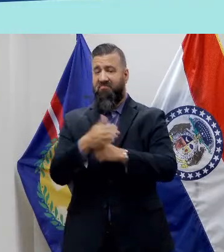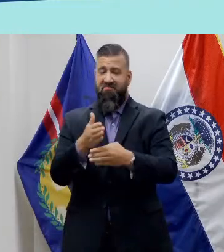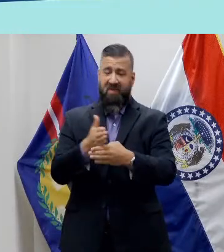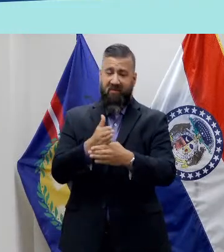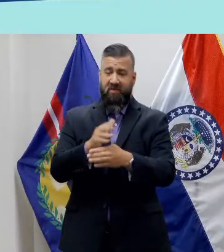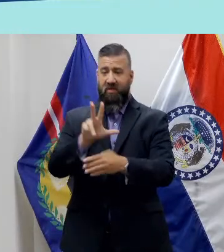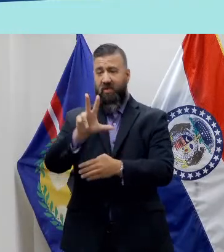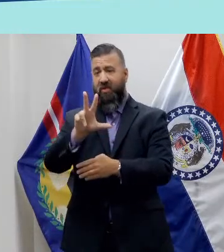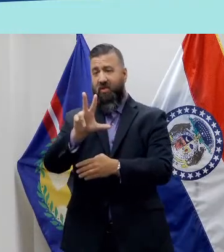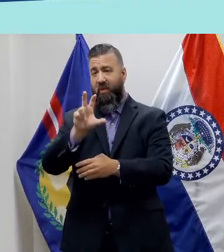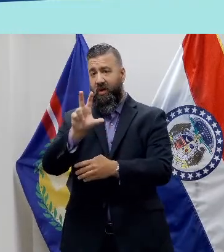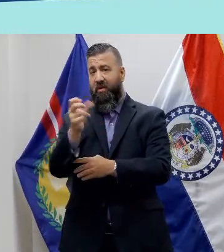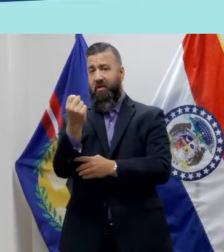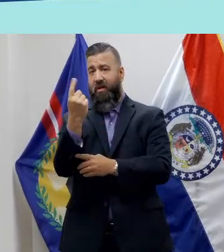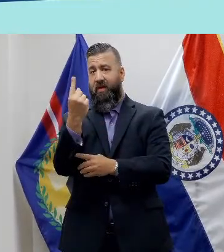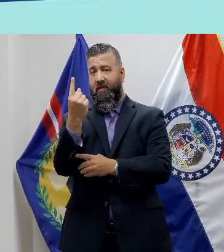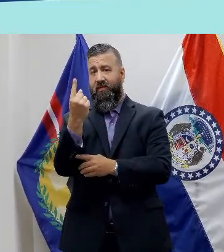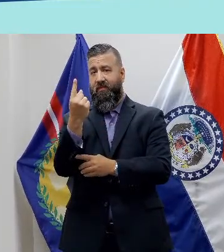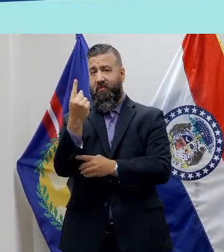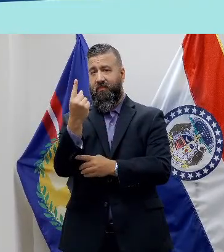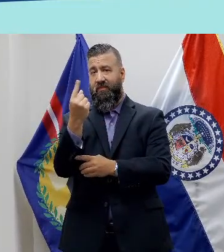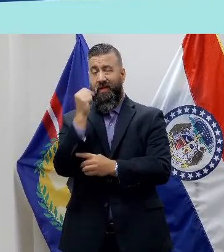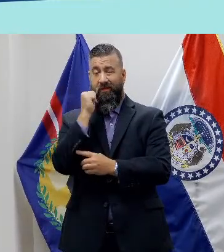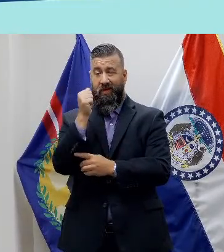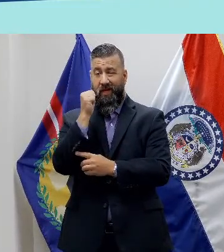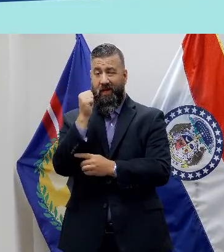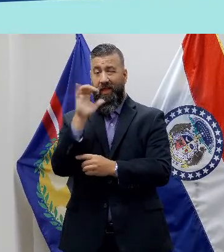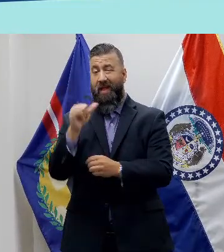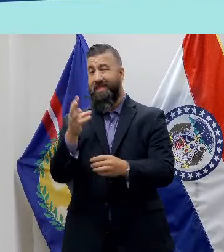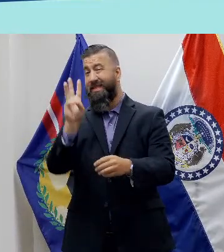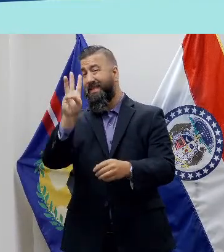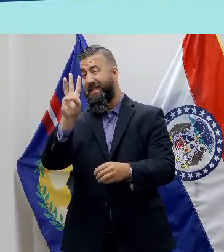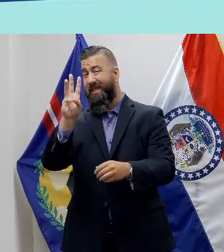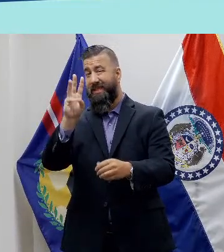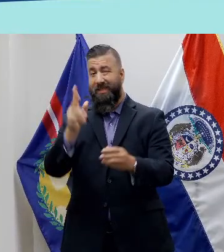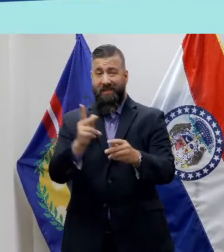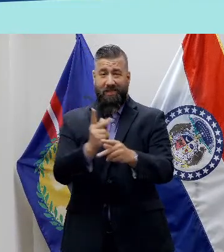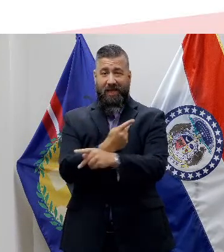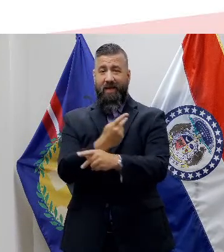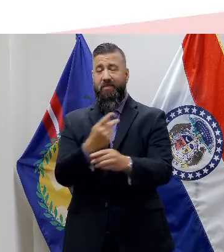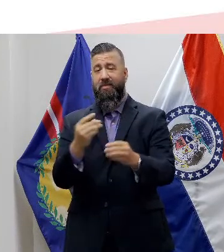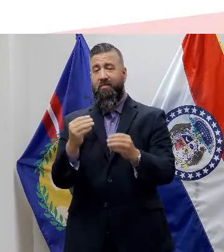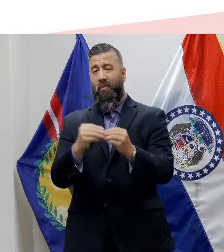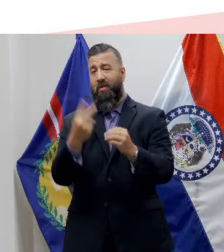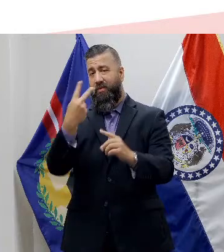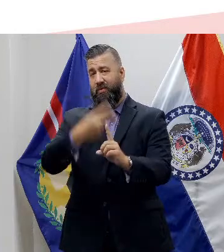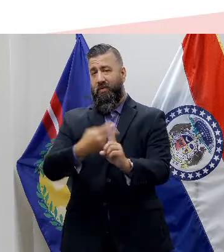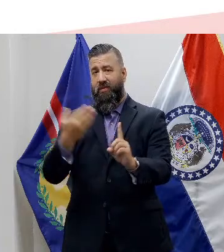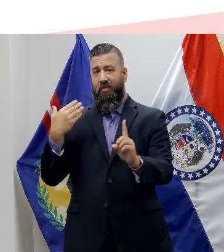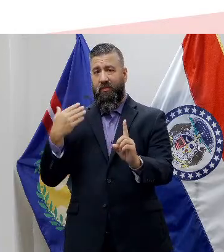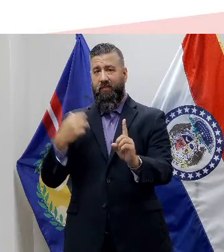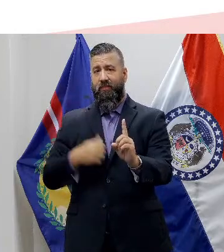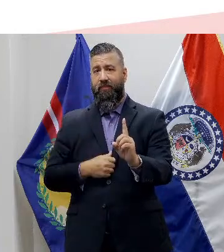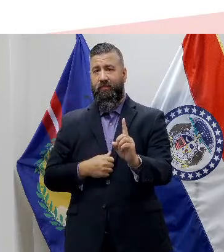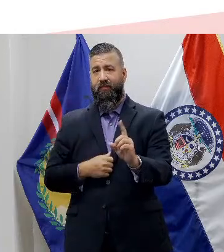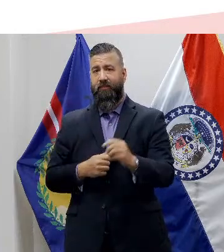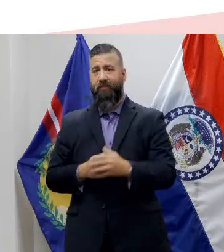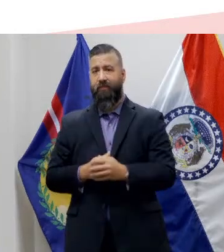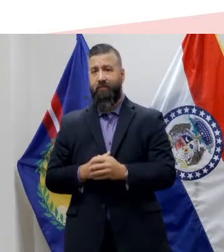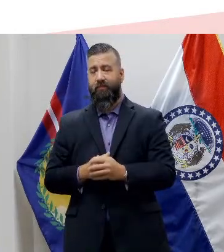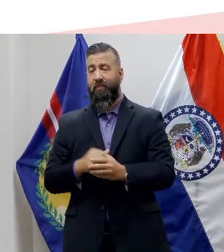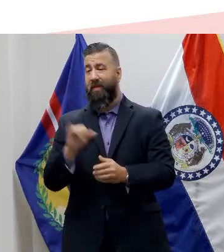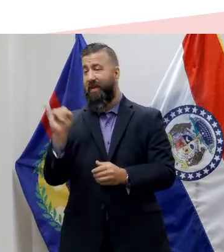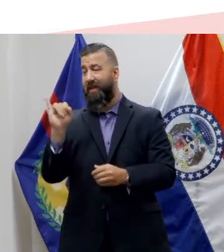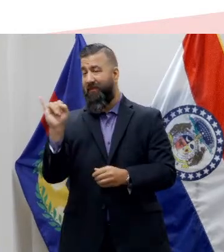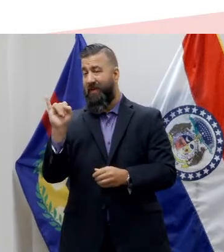per day. That's 6 times the number from about 2 months ago. Our infection rate climbs to quickly pass